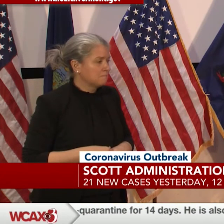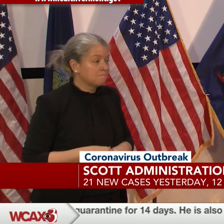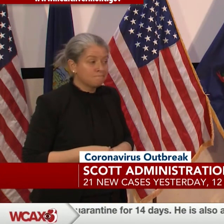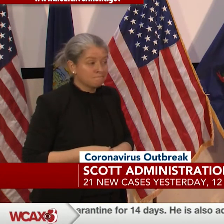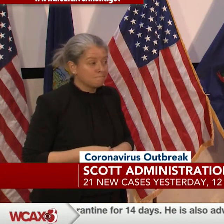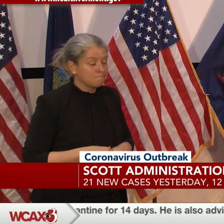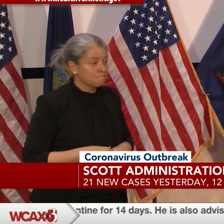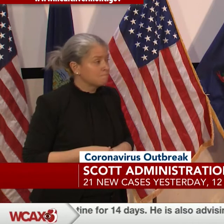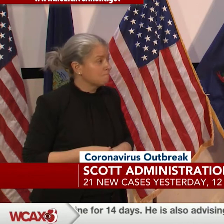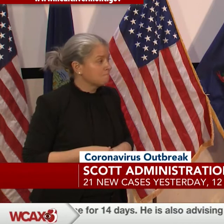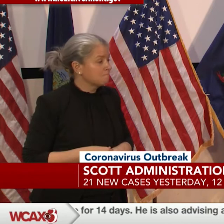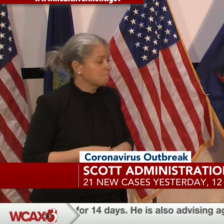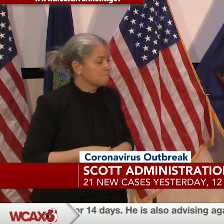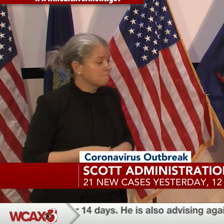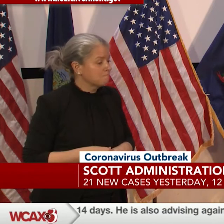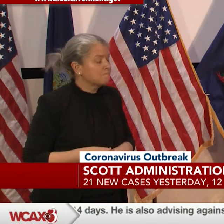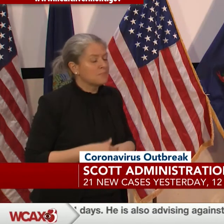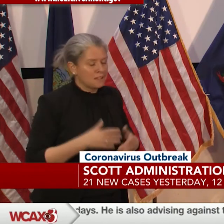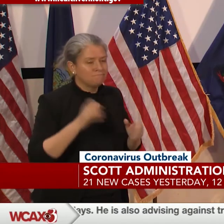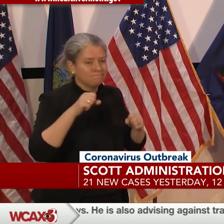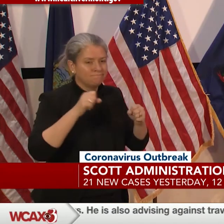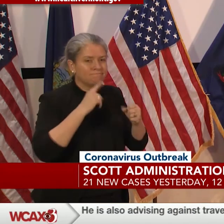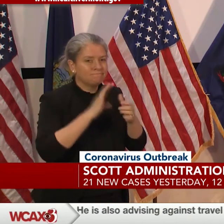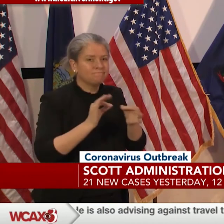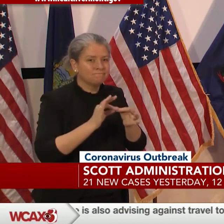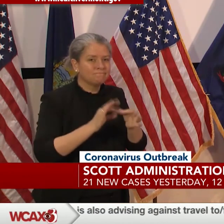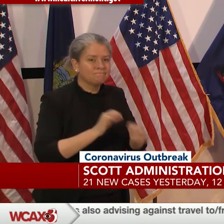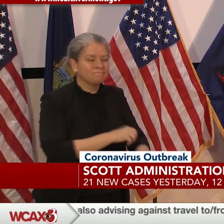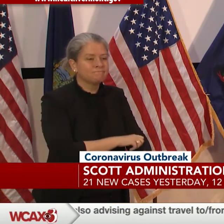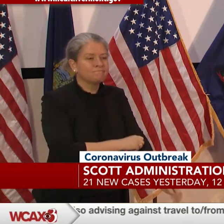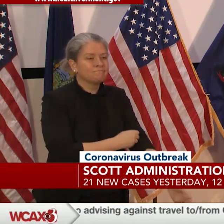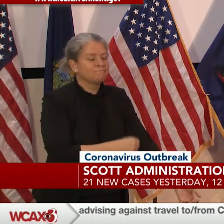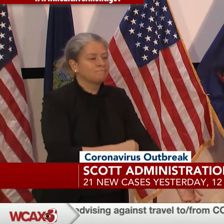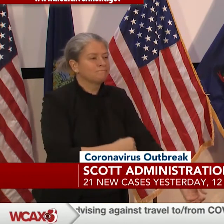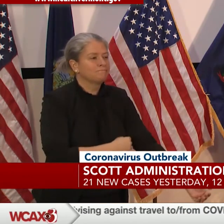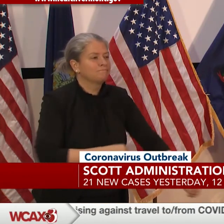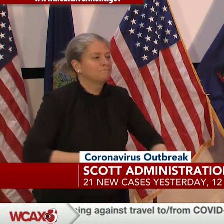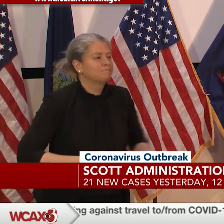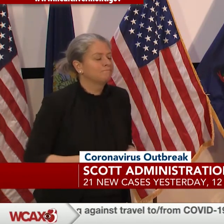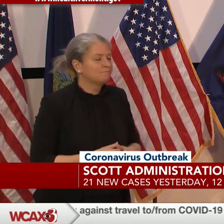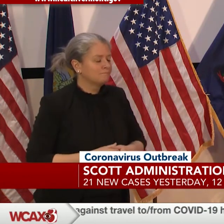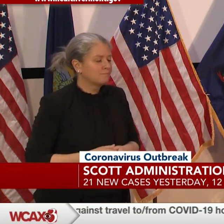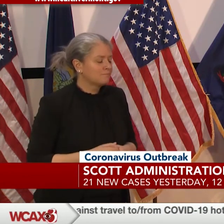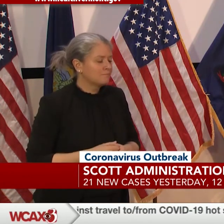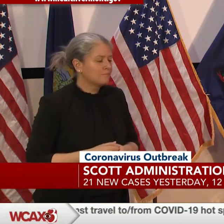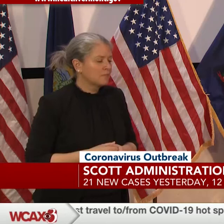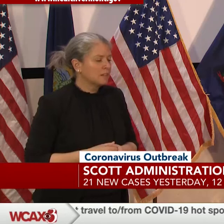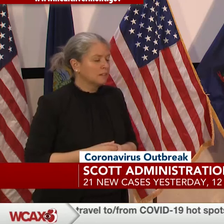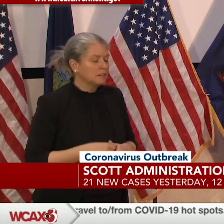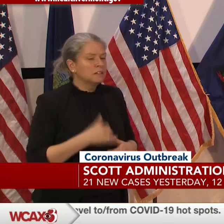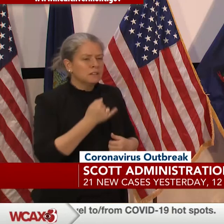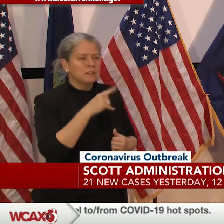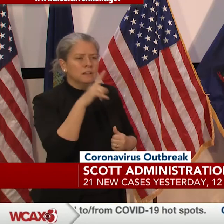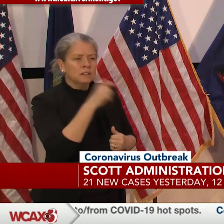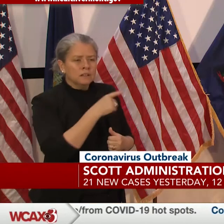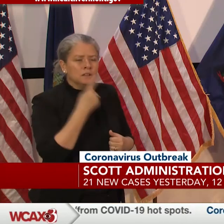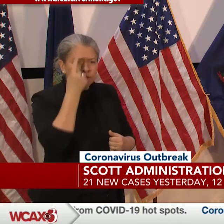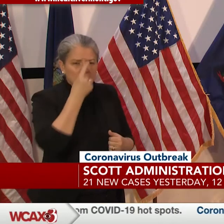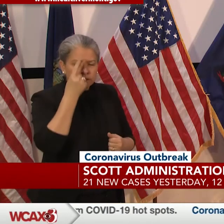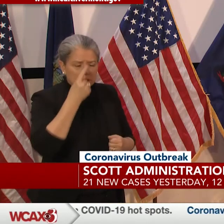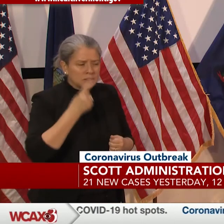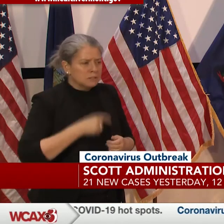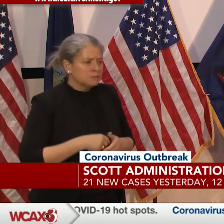Michelle Monroe? Yeah. Hello? Hello. Can you hear me now? Great. I was just wondering what steps are being